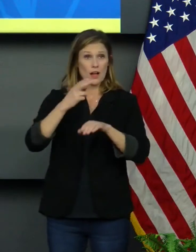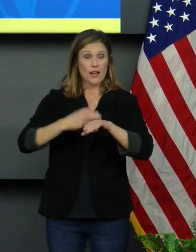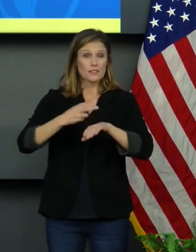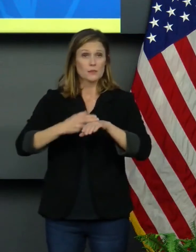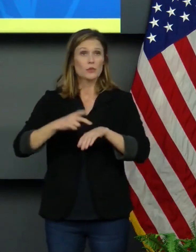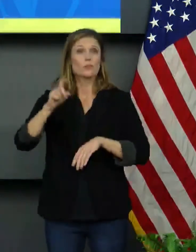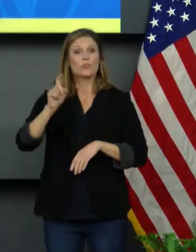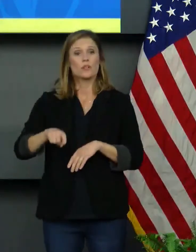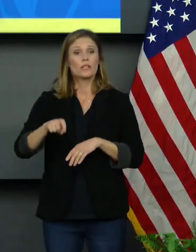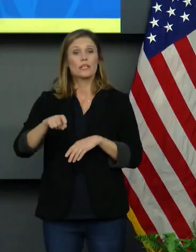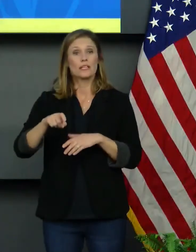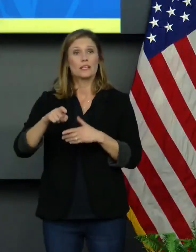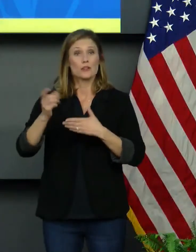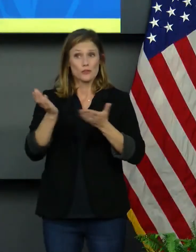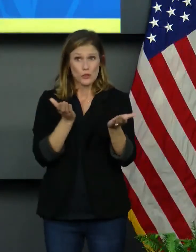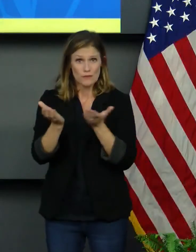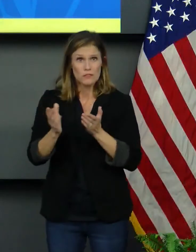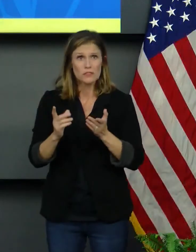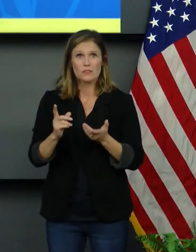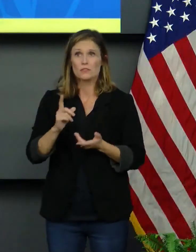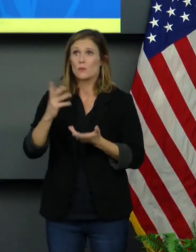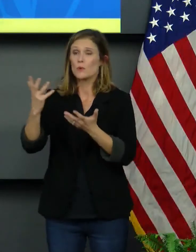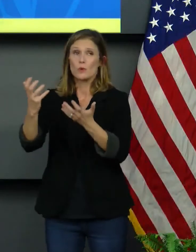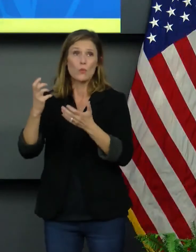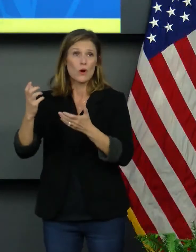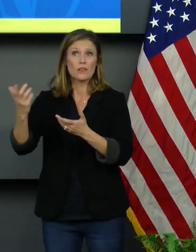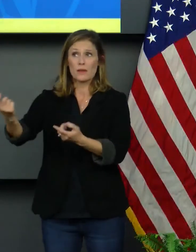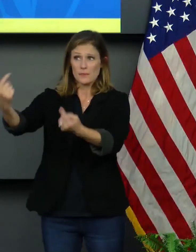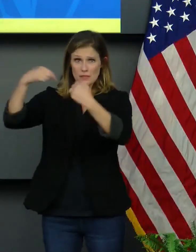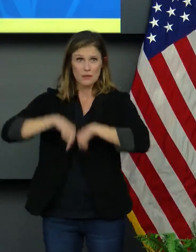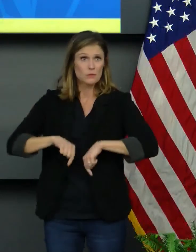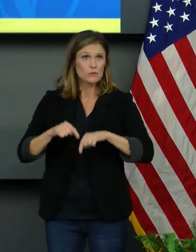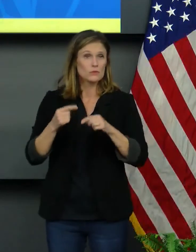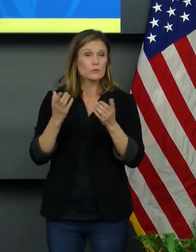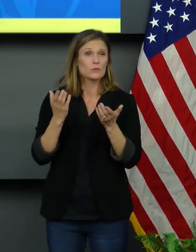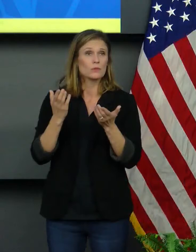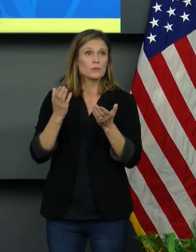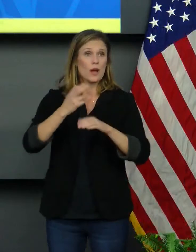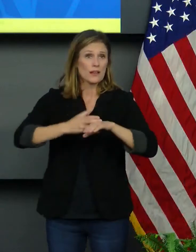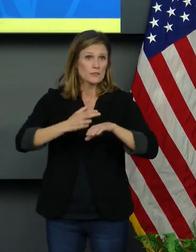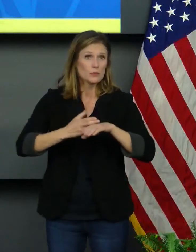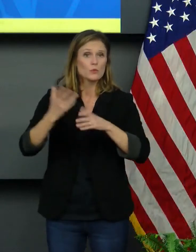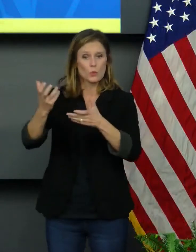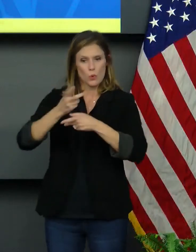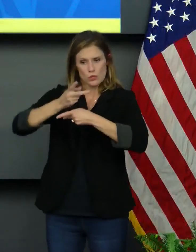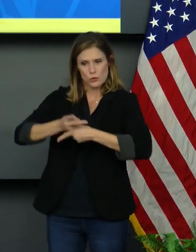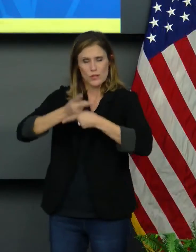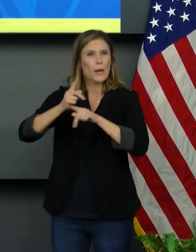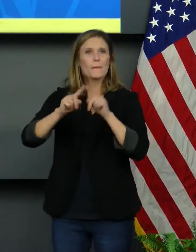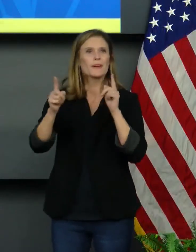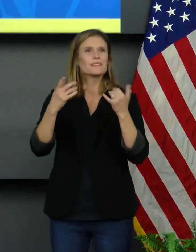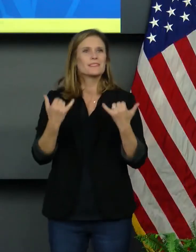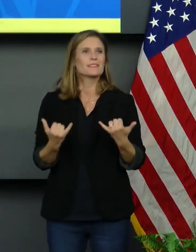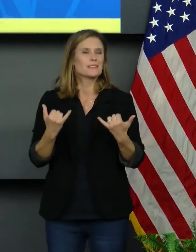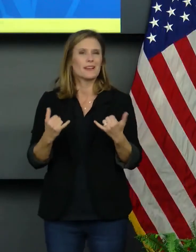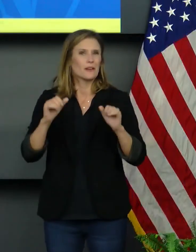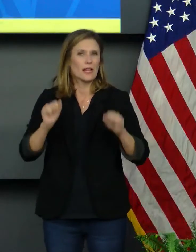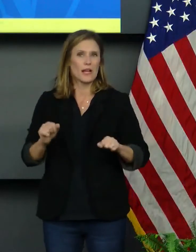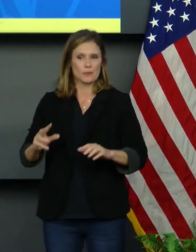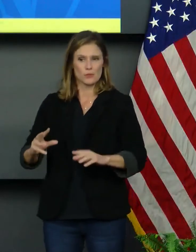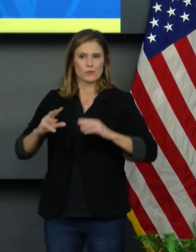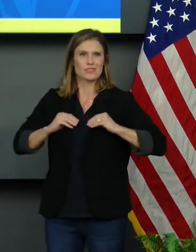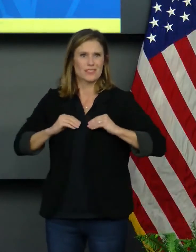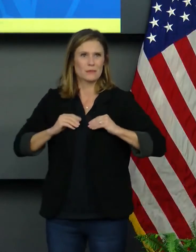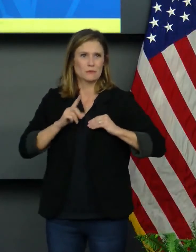other places. And we are happy to take them. We want them to come to us. But today, we're not able to